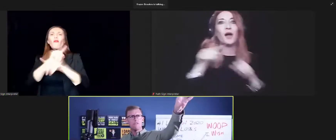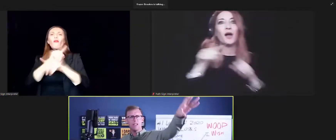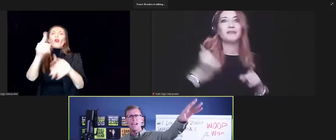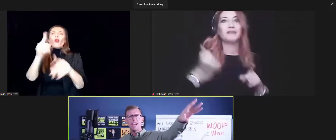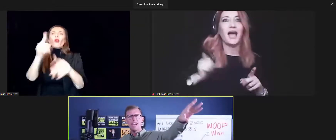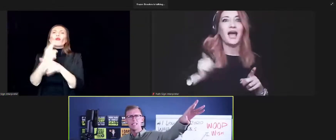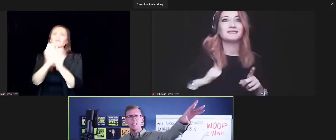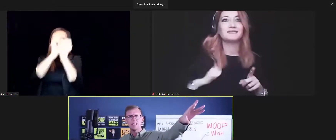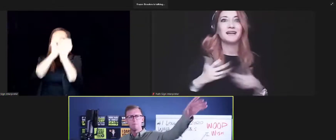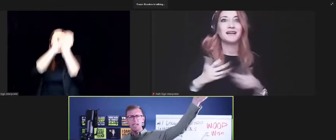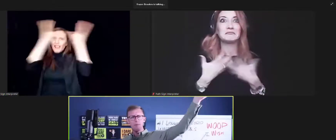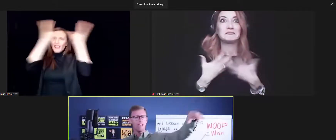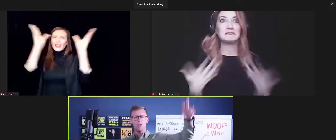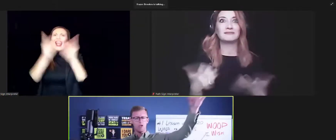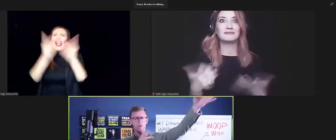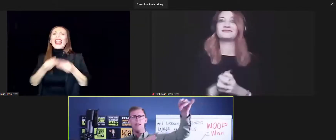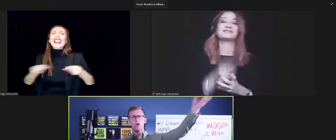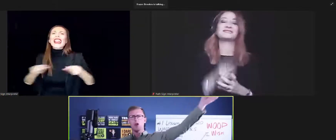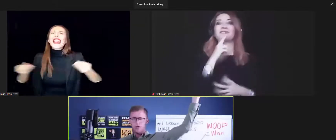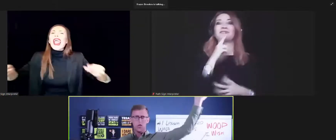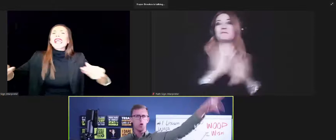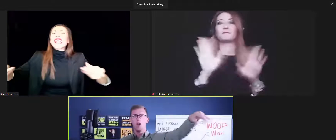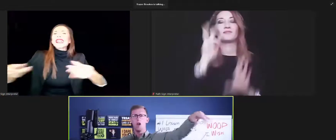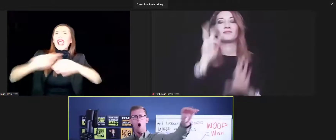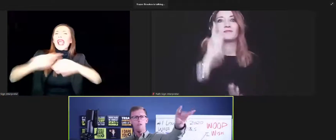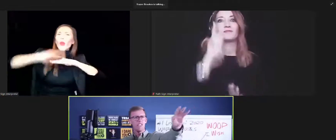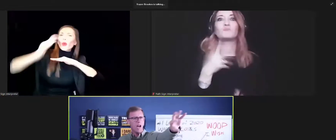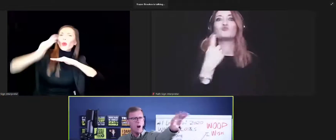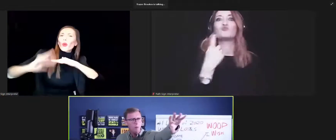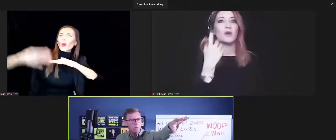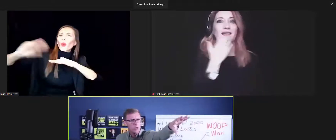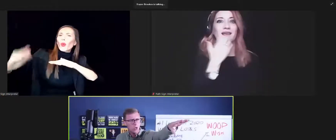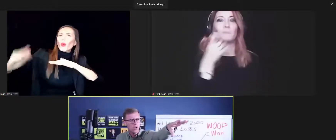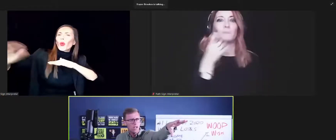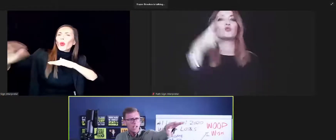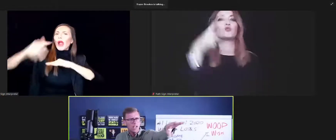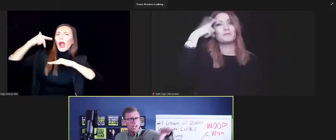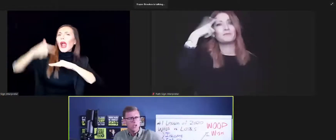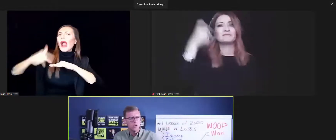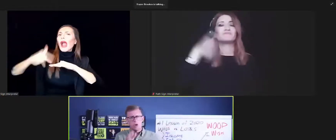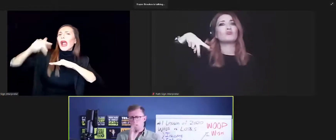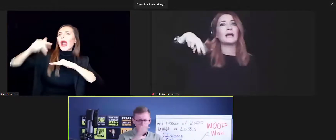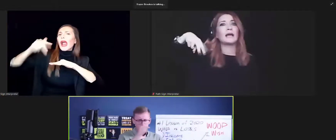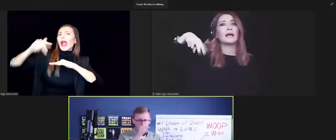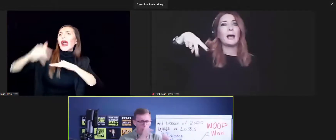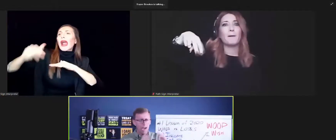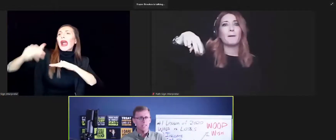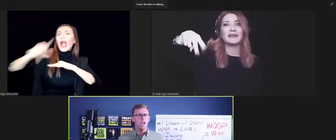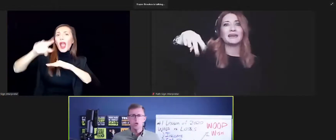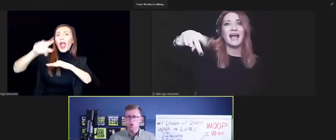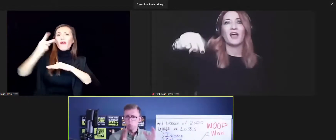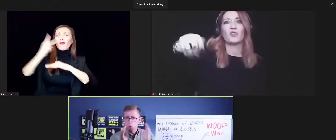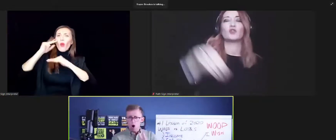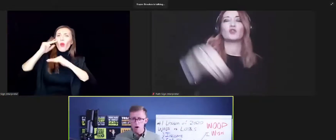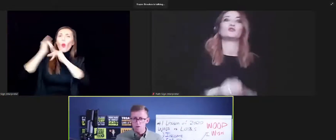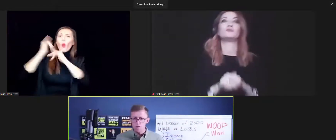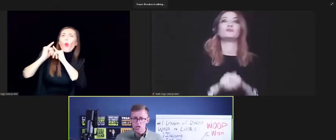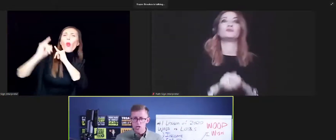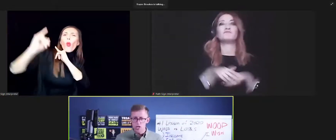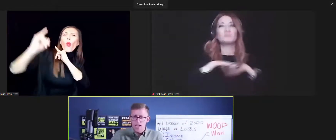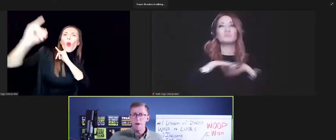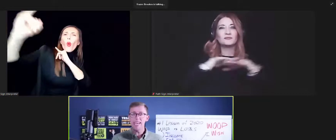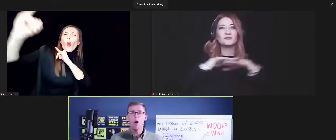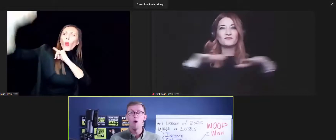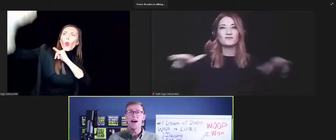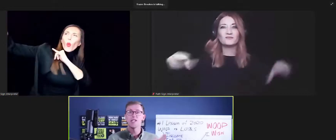of light beam out, like you see a reflection off the sun on this obstacle, or this object. So you walk over to it, you